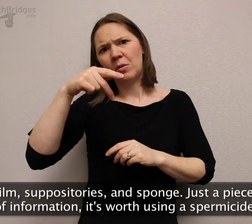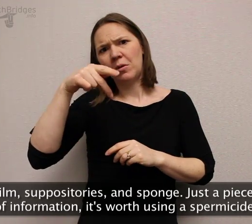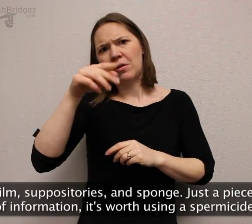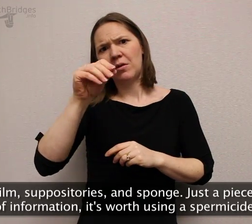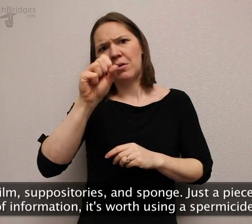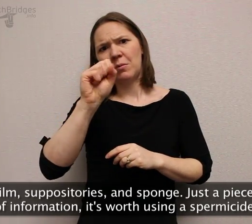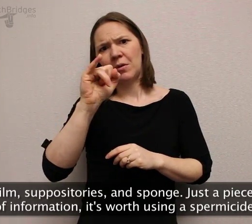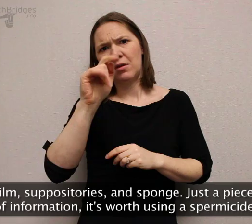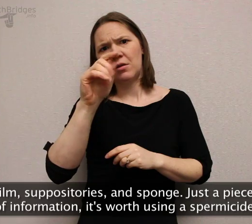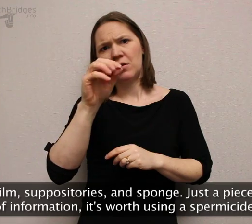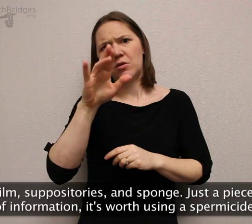suppositories,